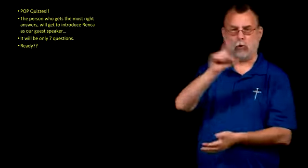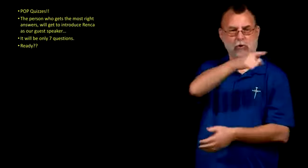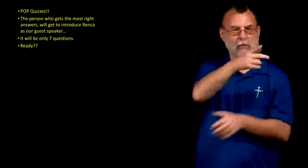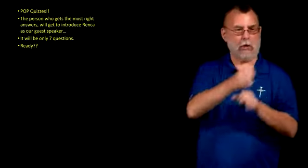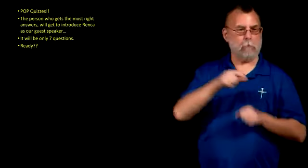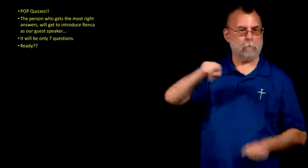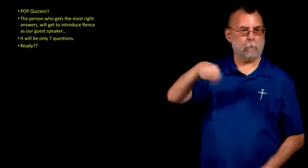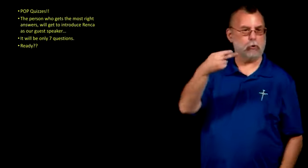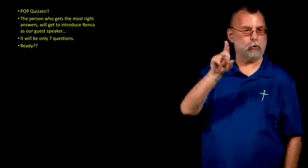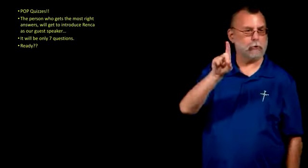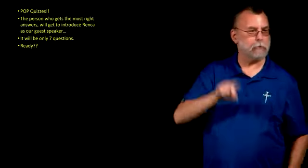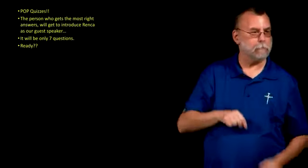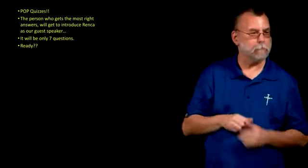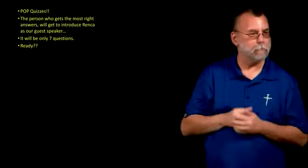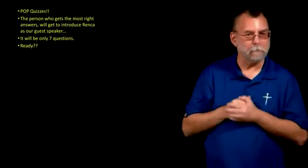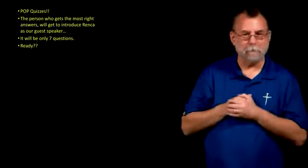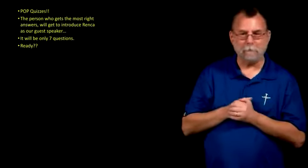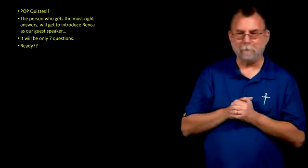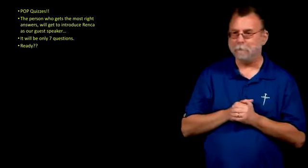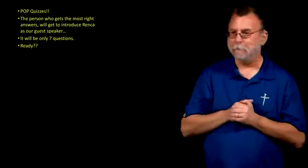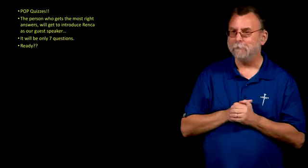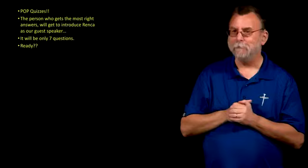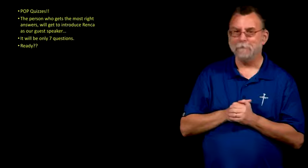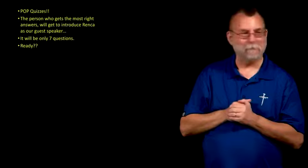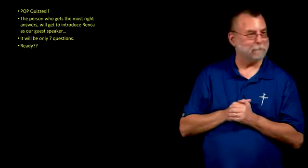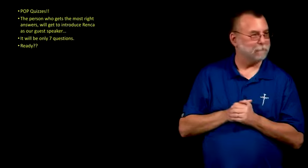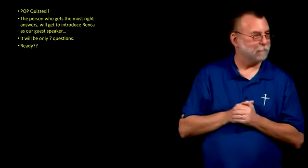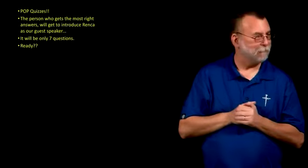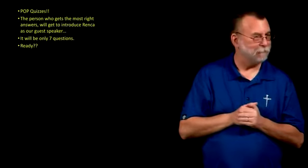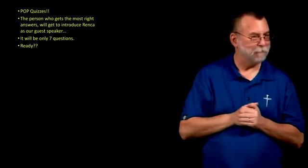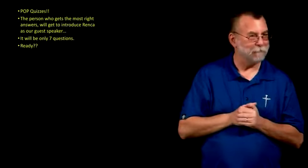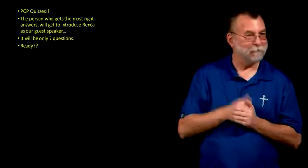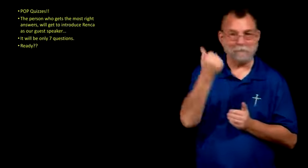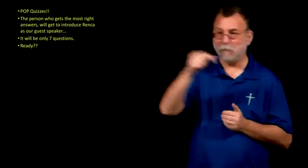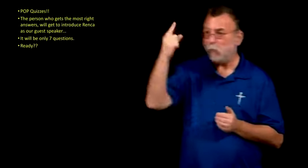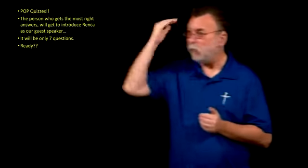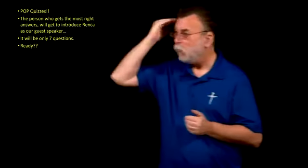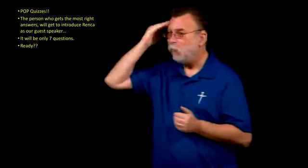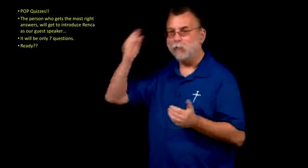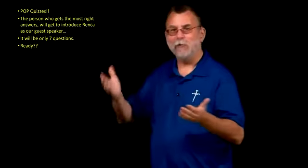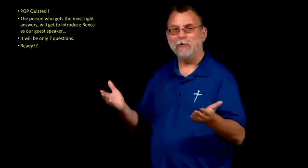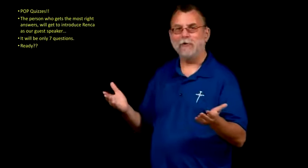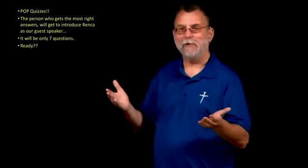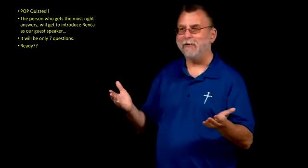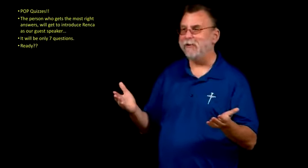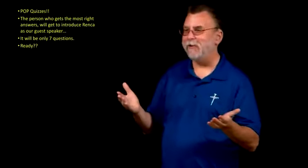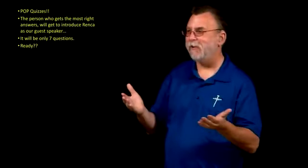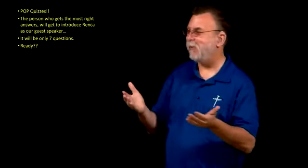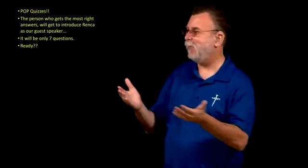What was the name of the school that she got her PhD from? Does anybody know the name of the